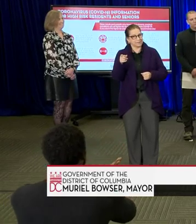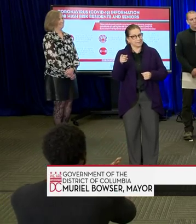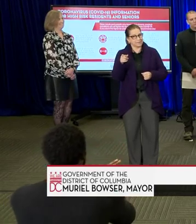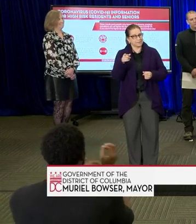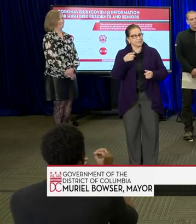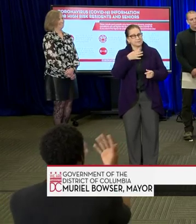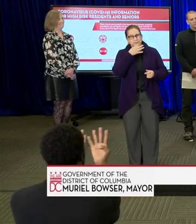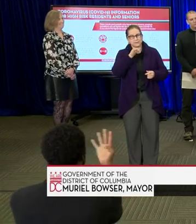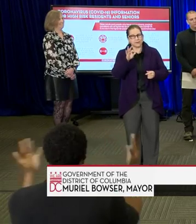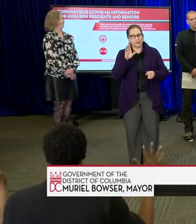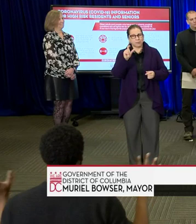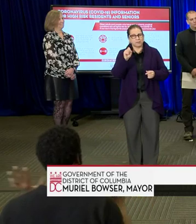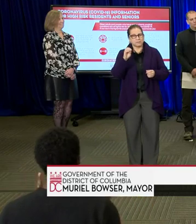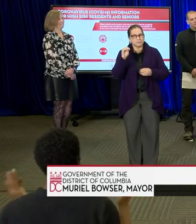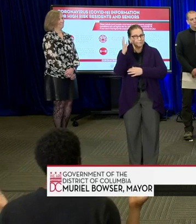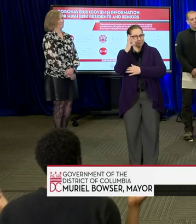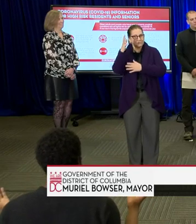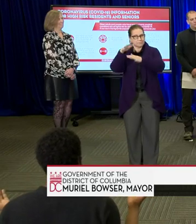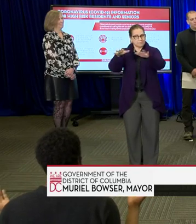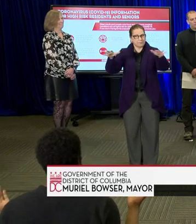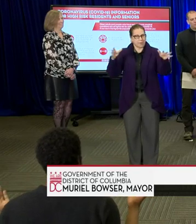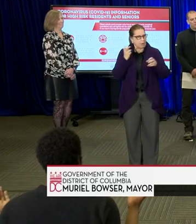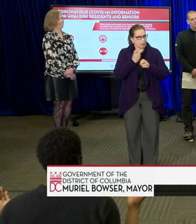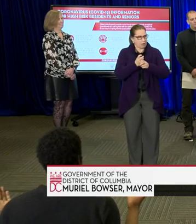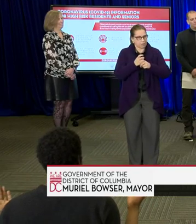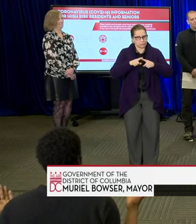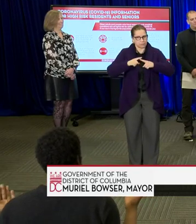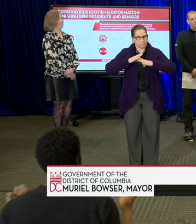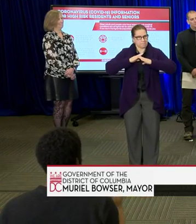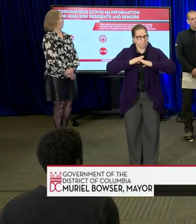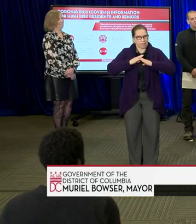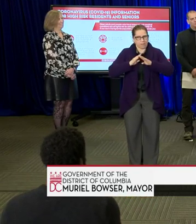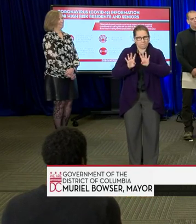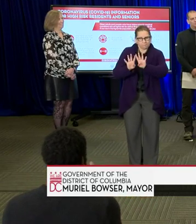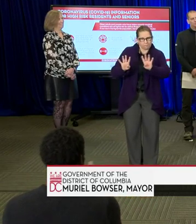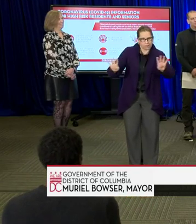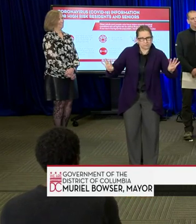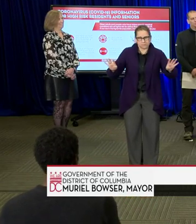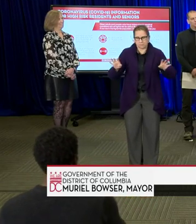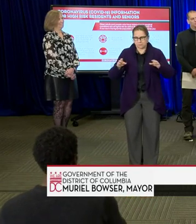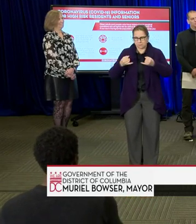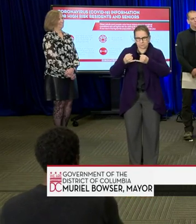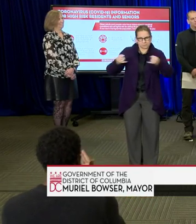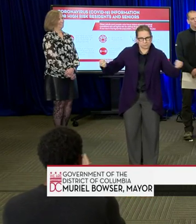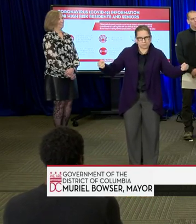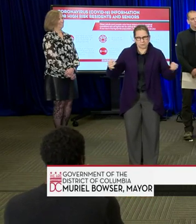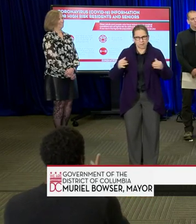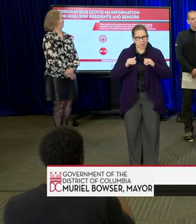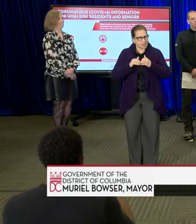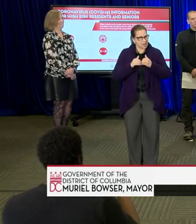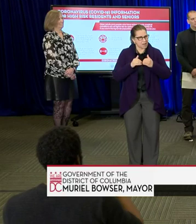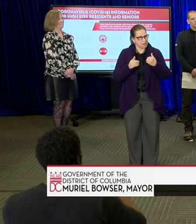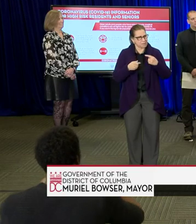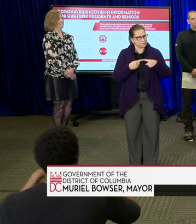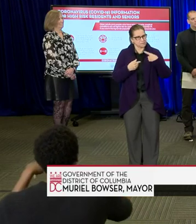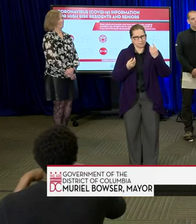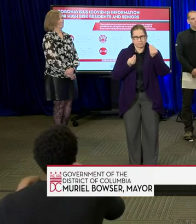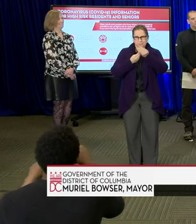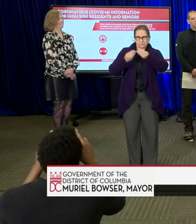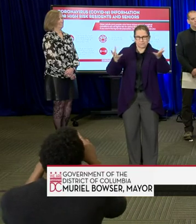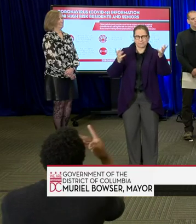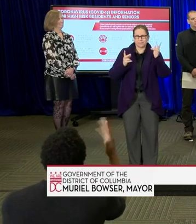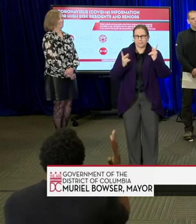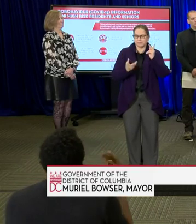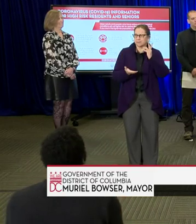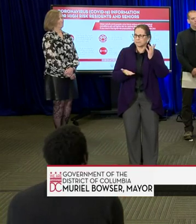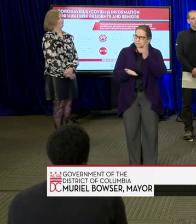way to loop off a really big expanse of area to keep people from walking in. We also